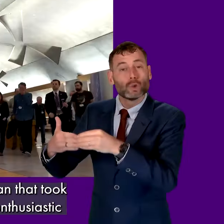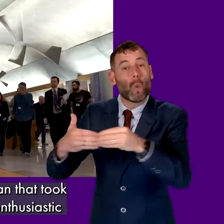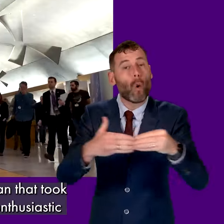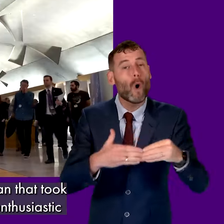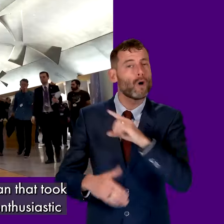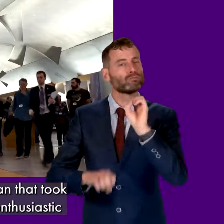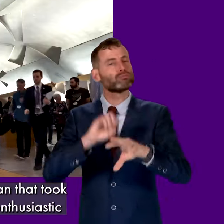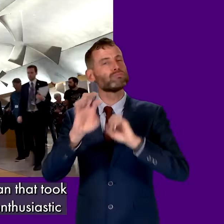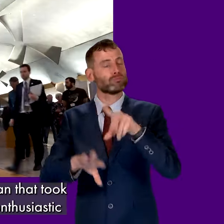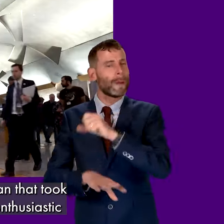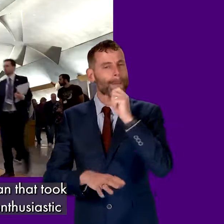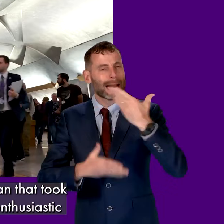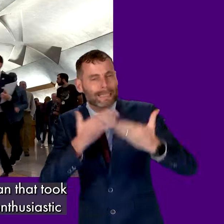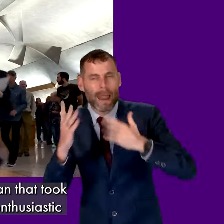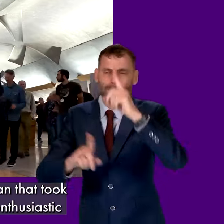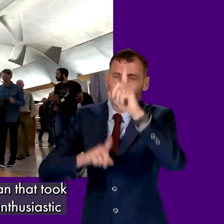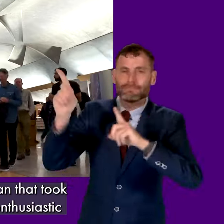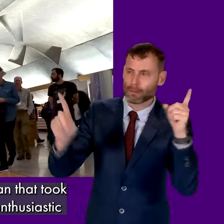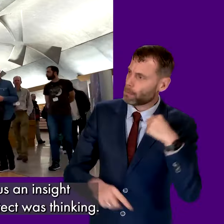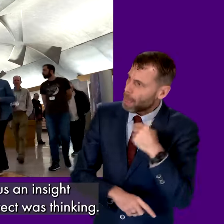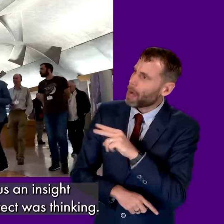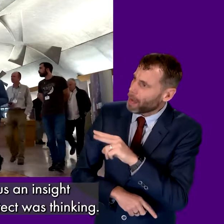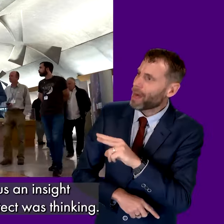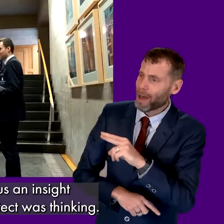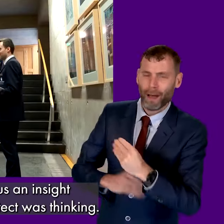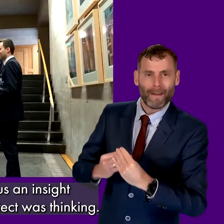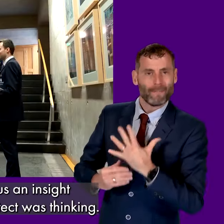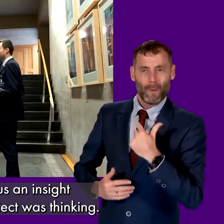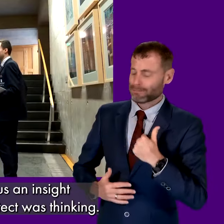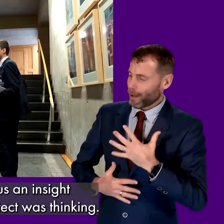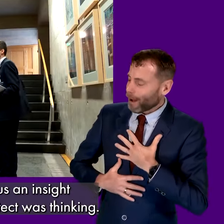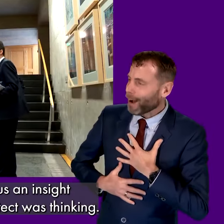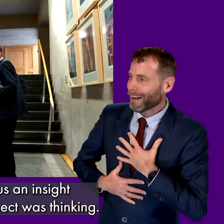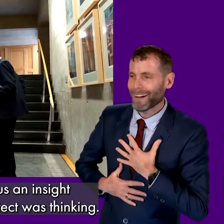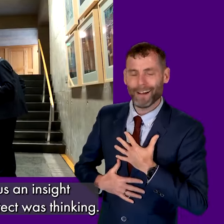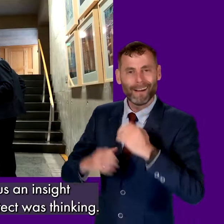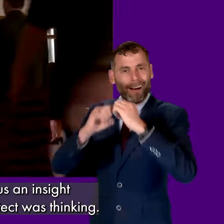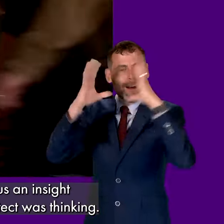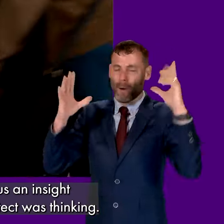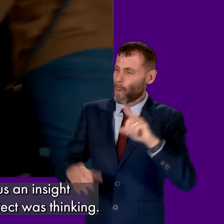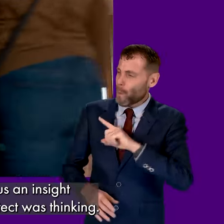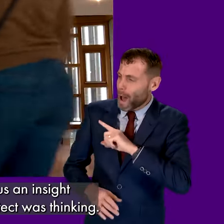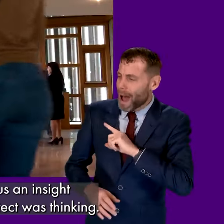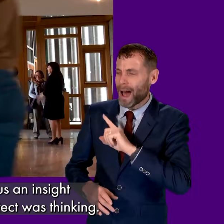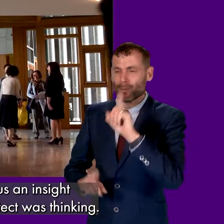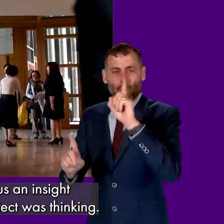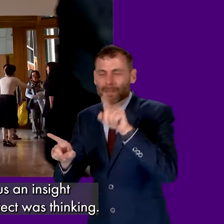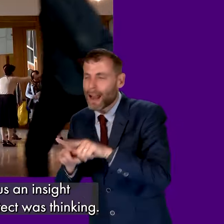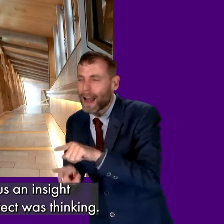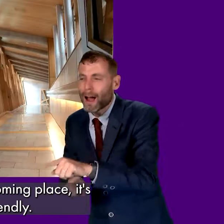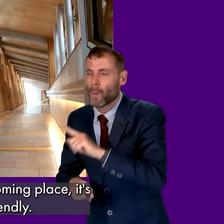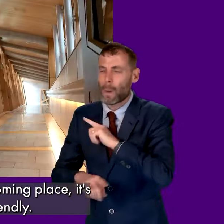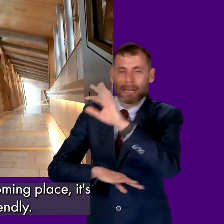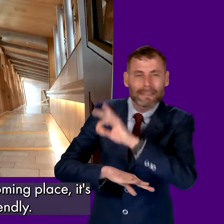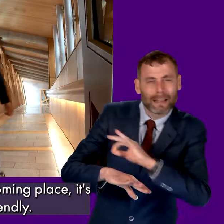The young man that took it was very enthusiastic, and he gave us an insight into what the architect was thinking.